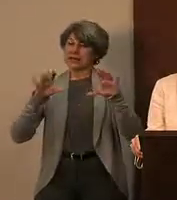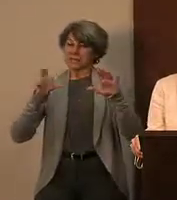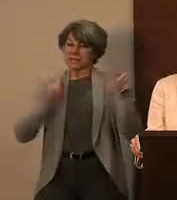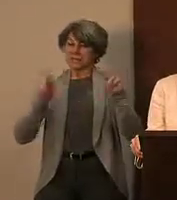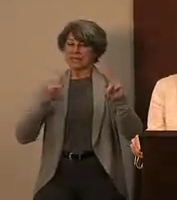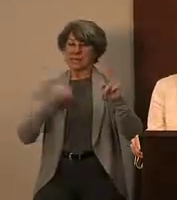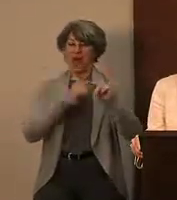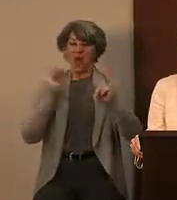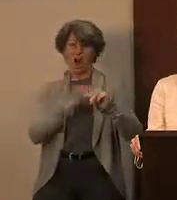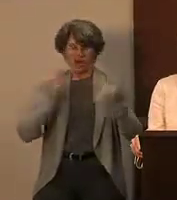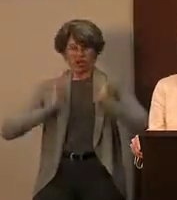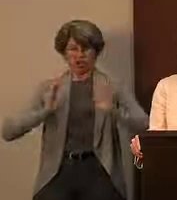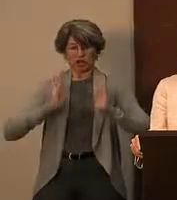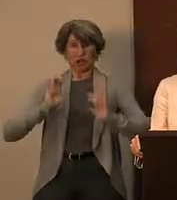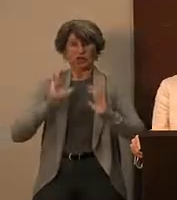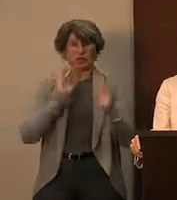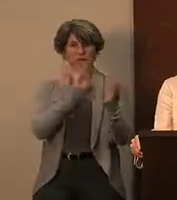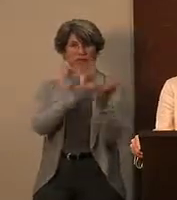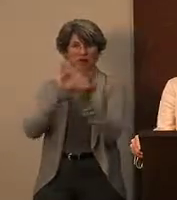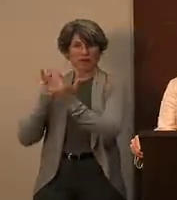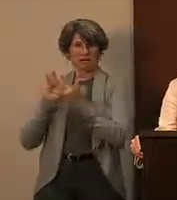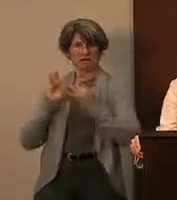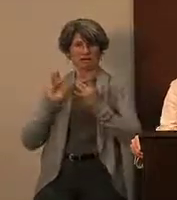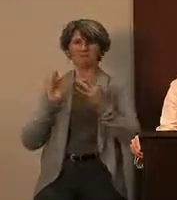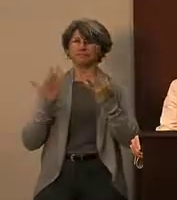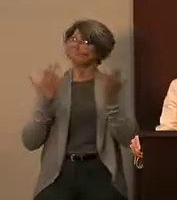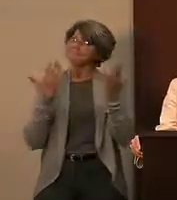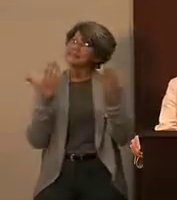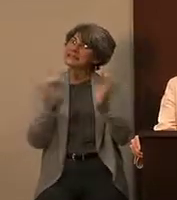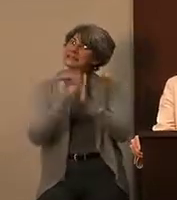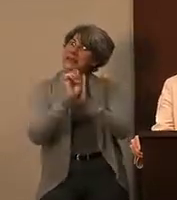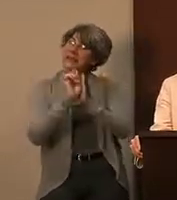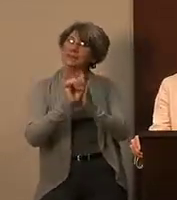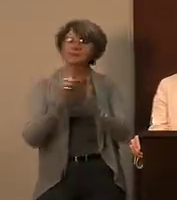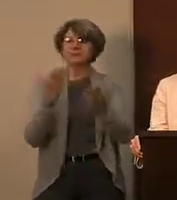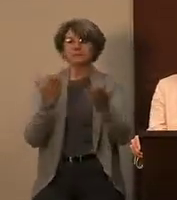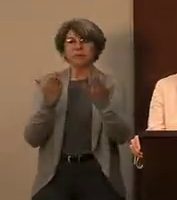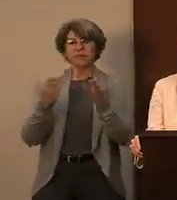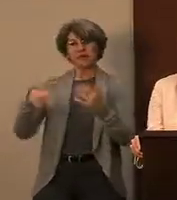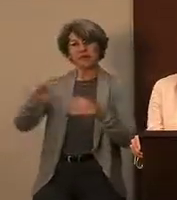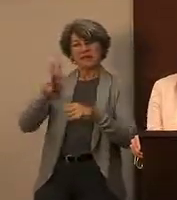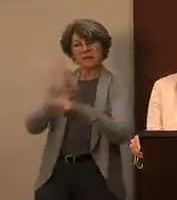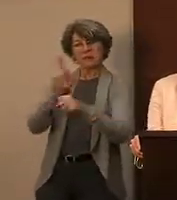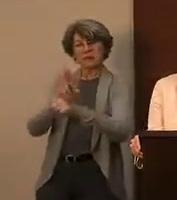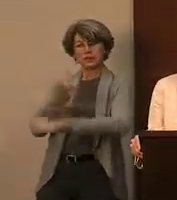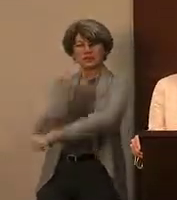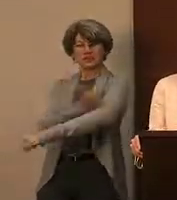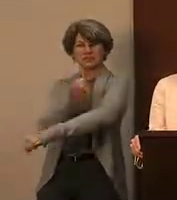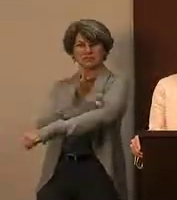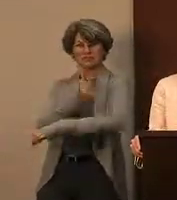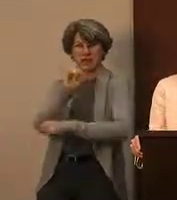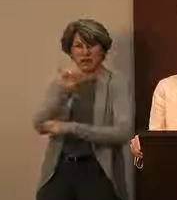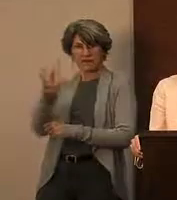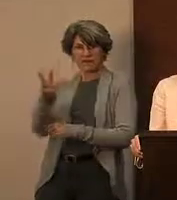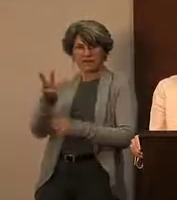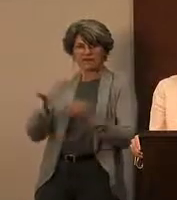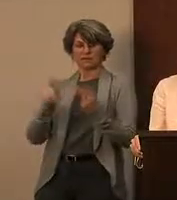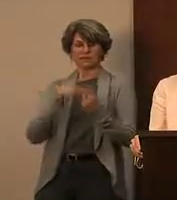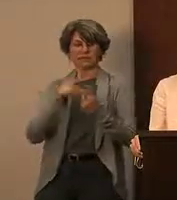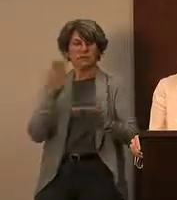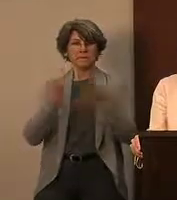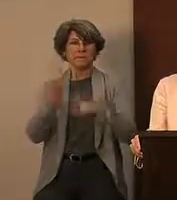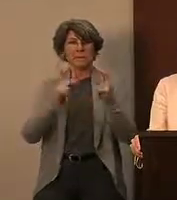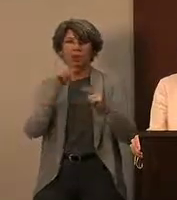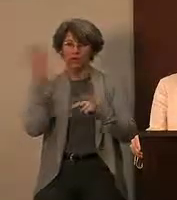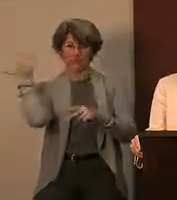come in contact with. For example, we may come in contact with IV drug users or people who are in recovery that have